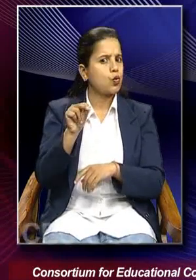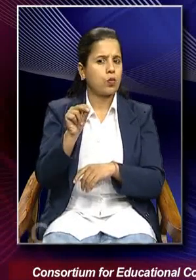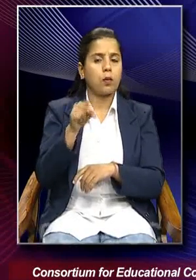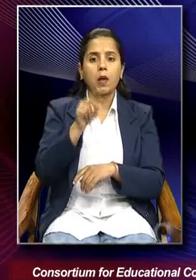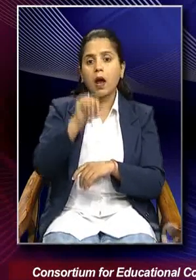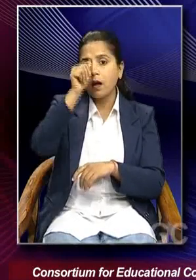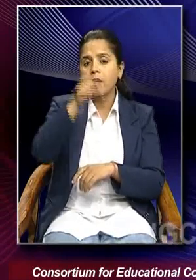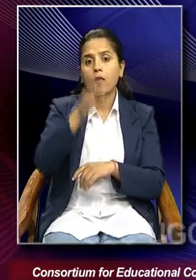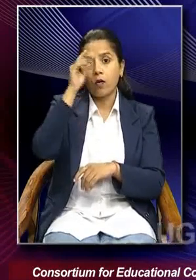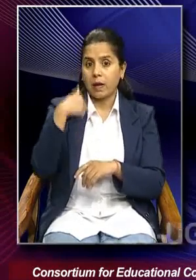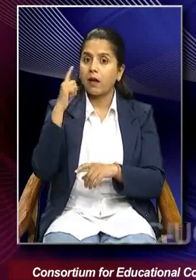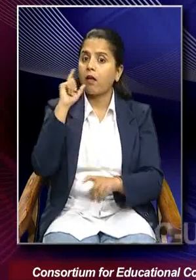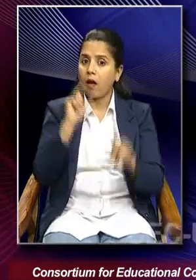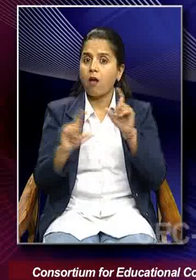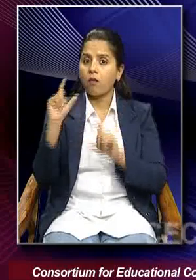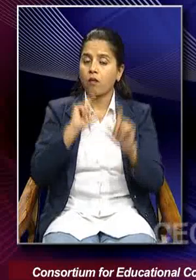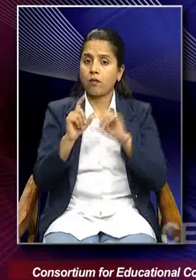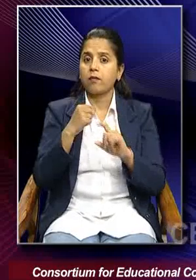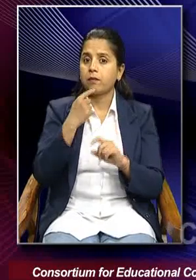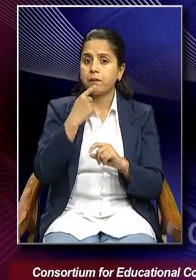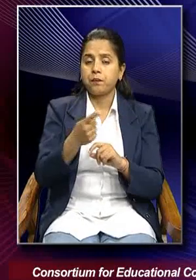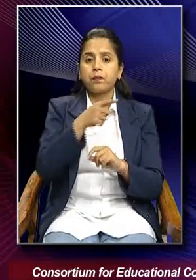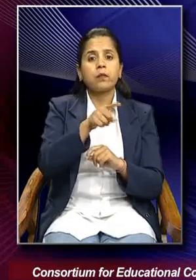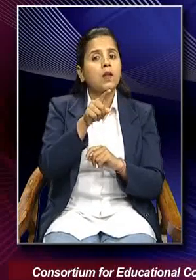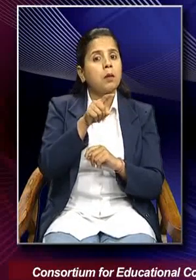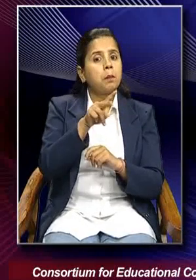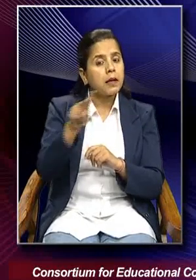term, we need to be very careful that it does not mean